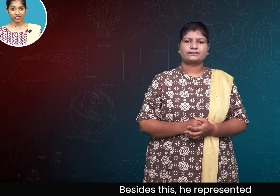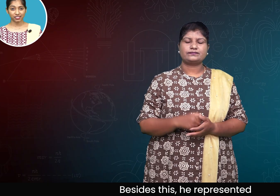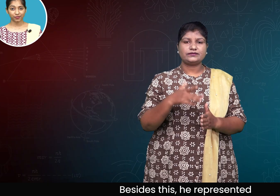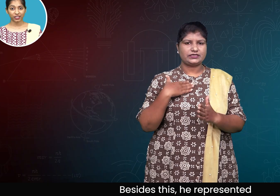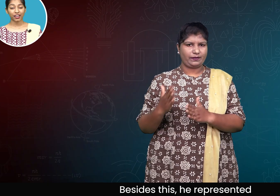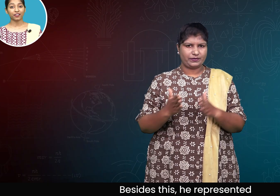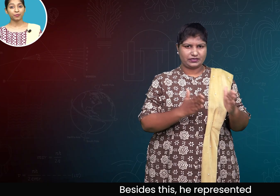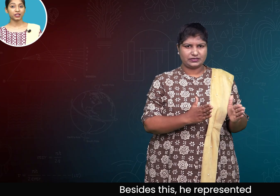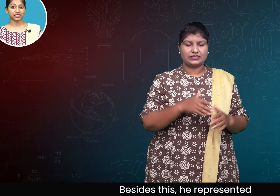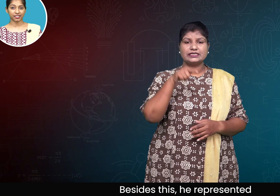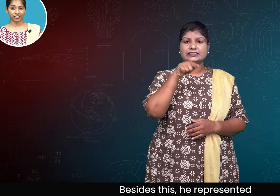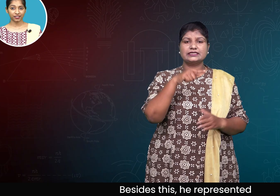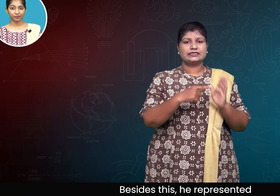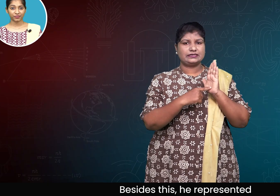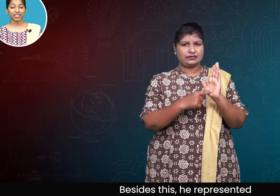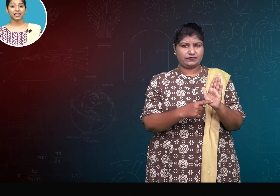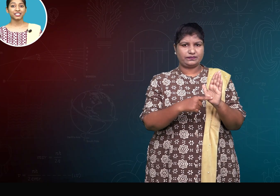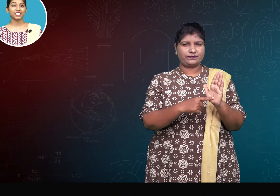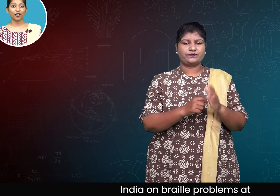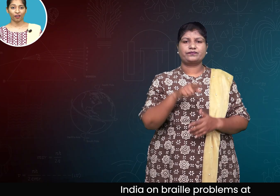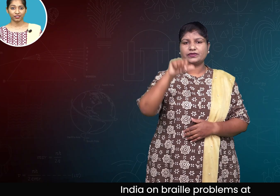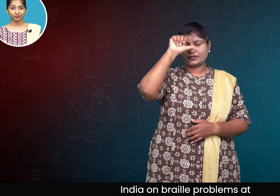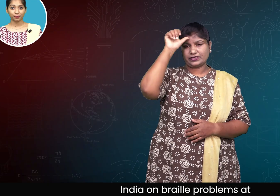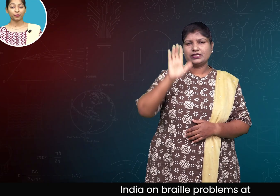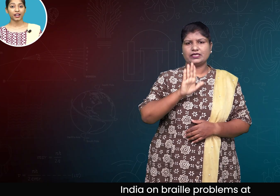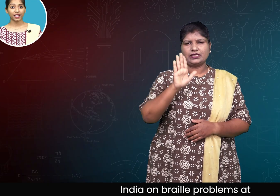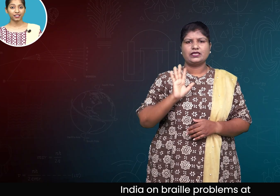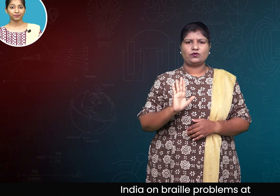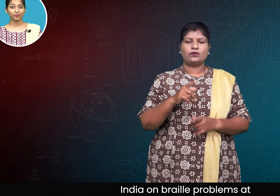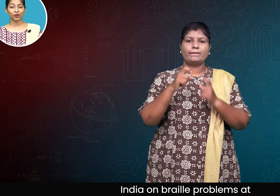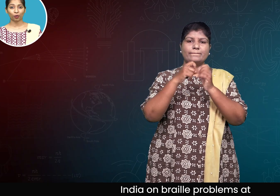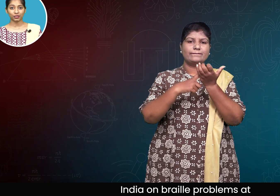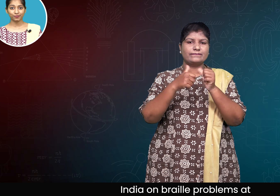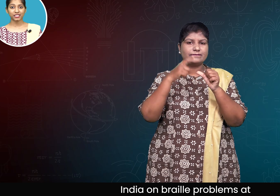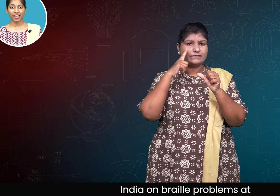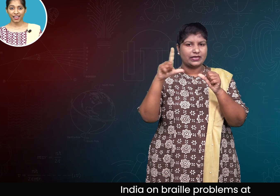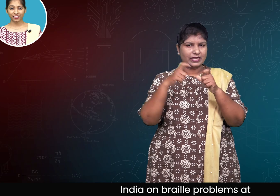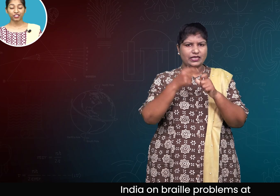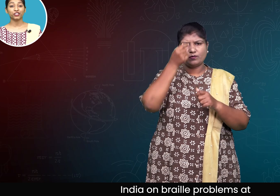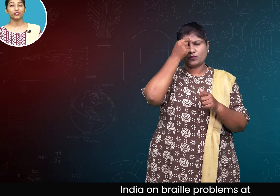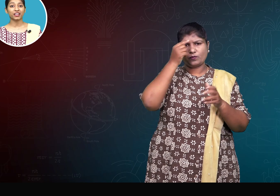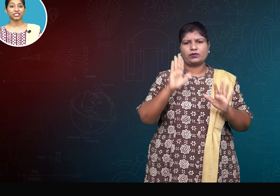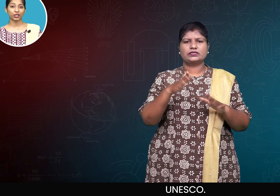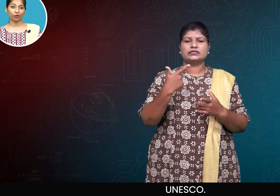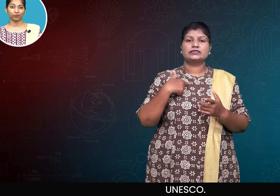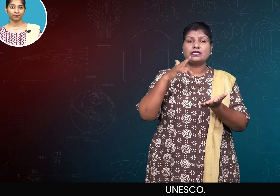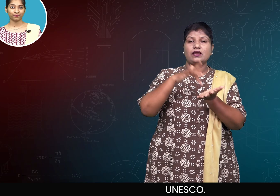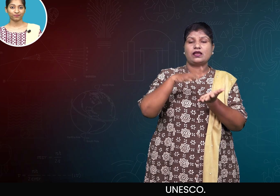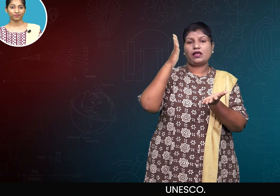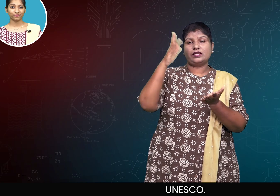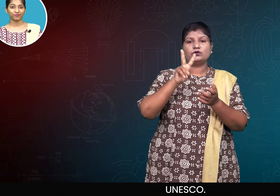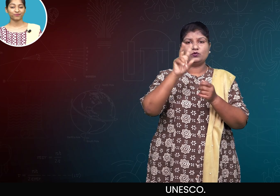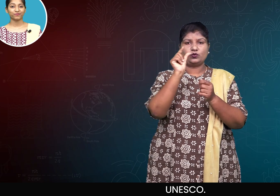Besides this, he represented India on Braille problems at UNESCO.